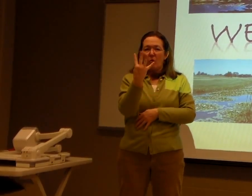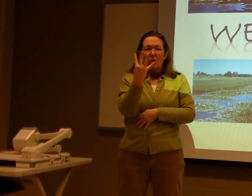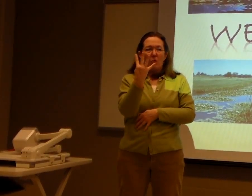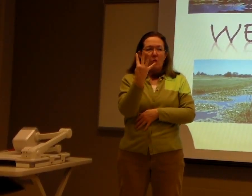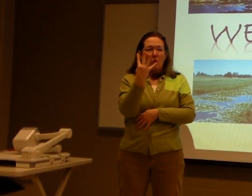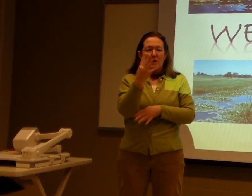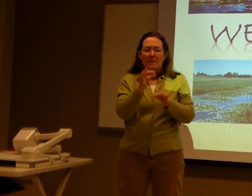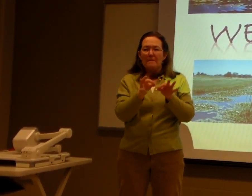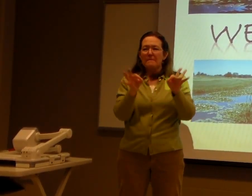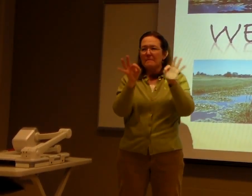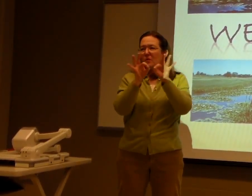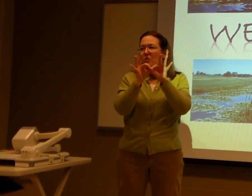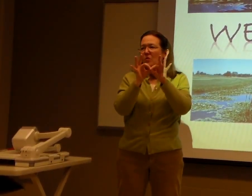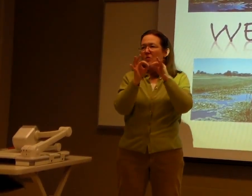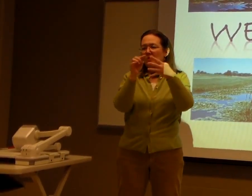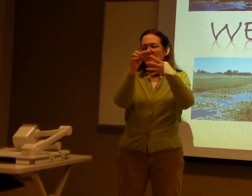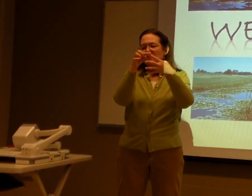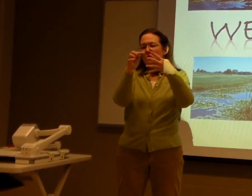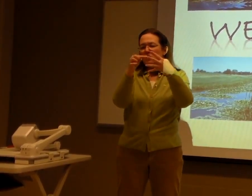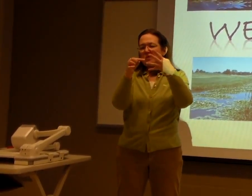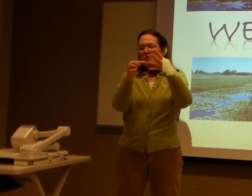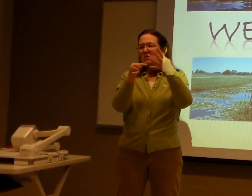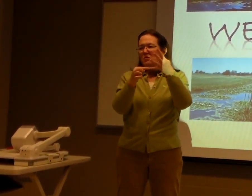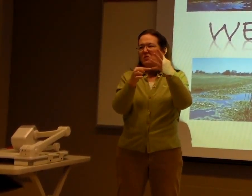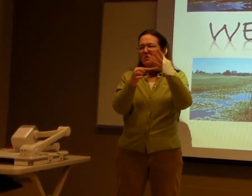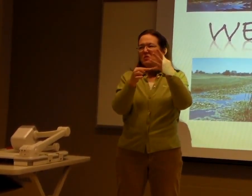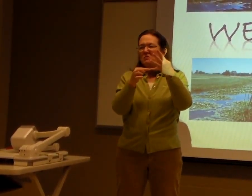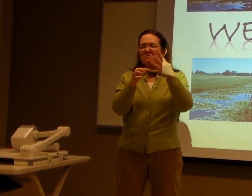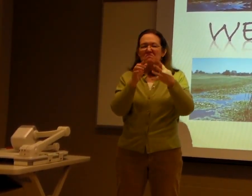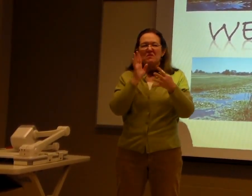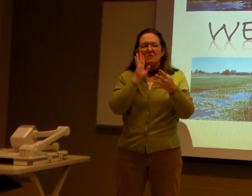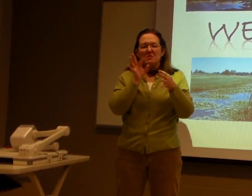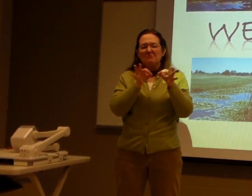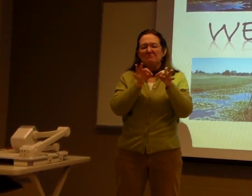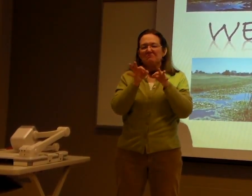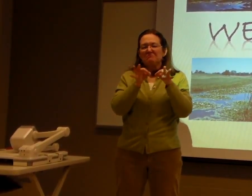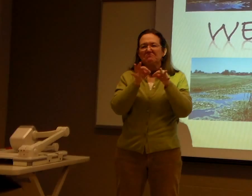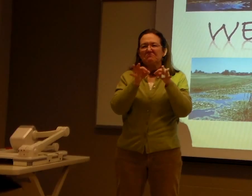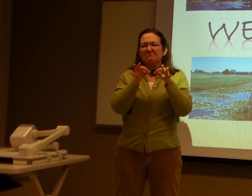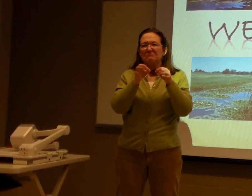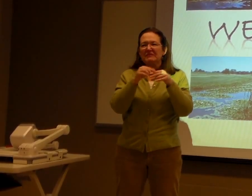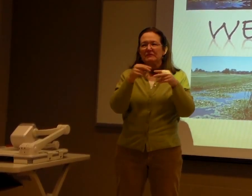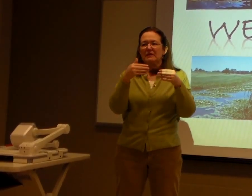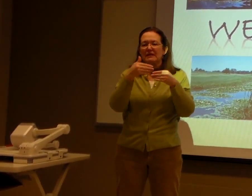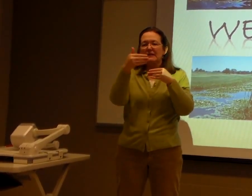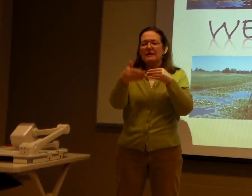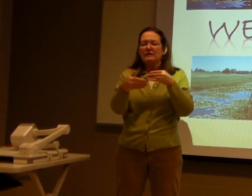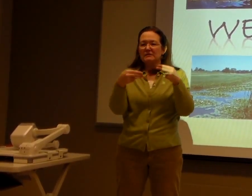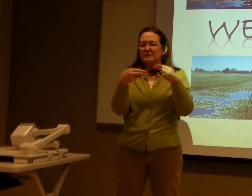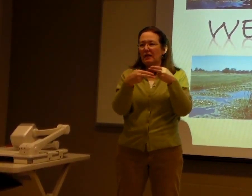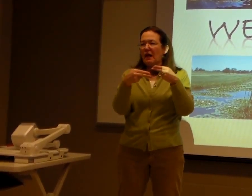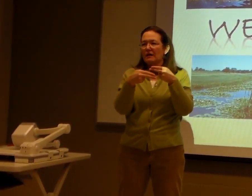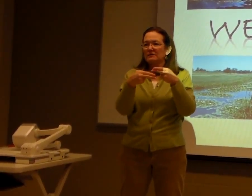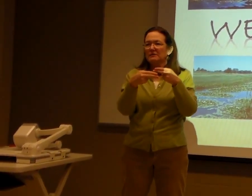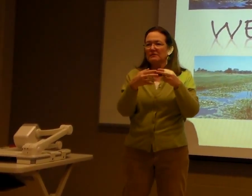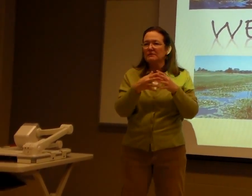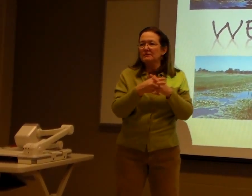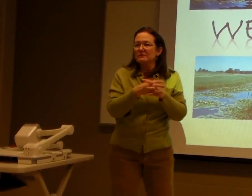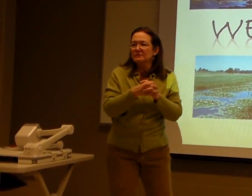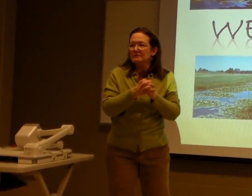So we're going to condense that today to 4 subgroups. And these are important subgroups. And I'll explain each of them to